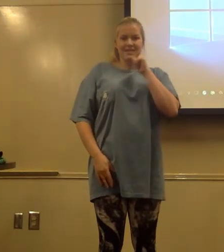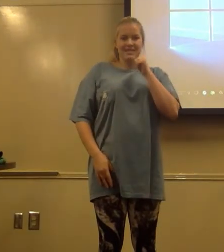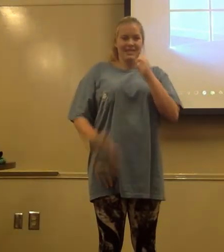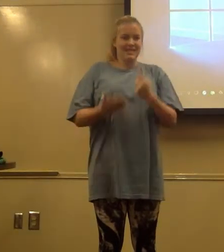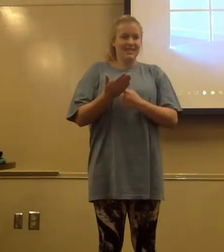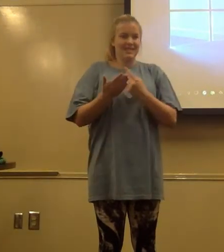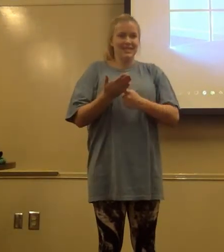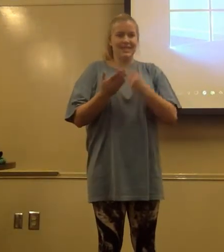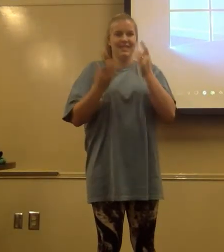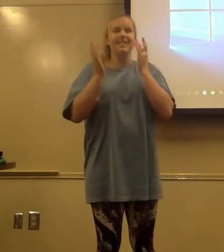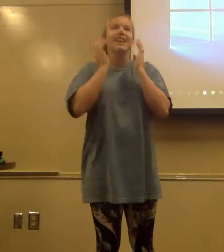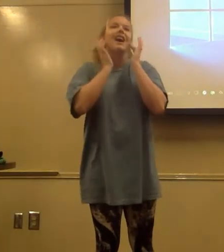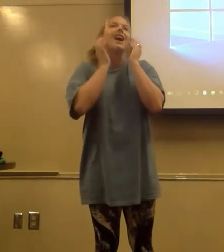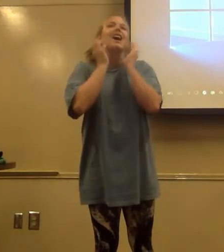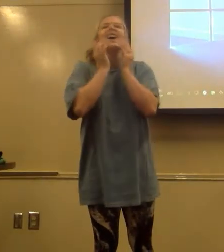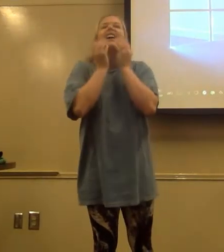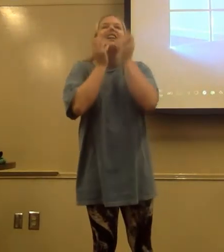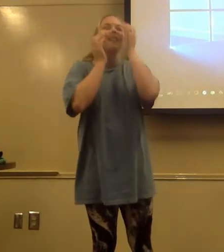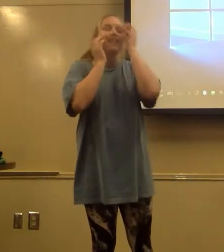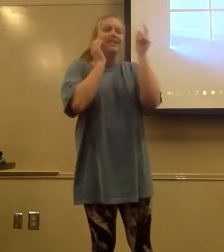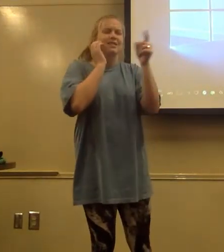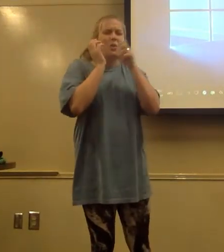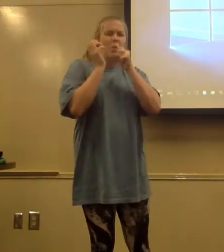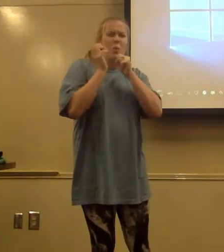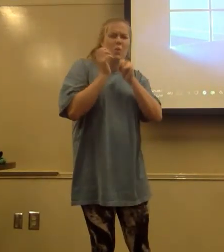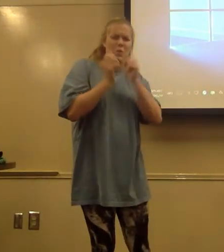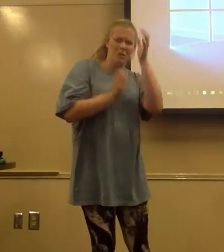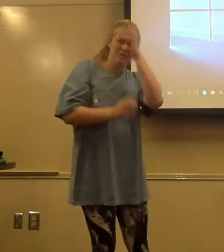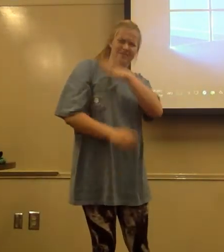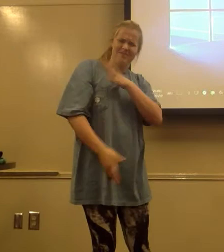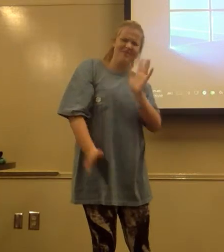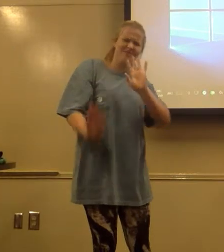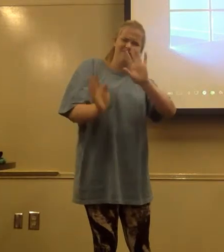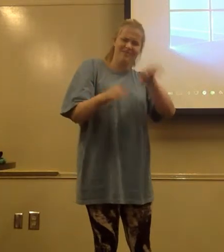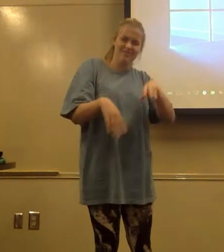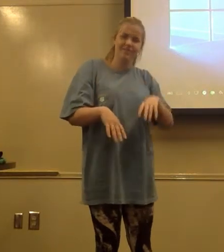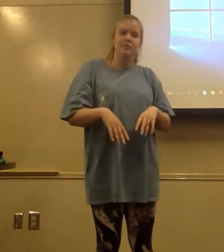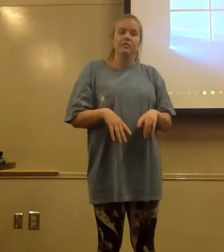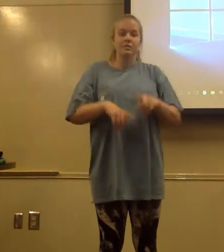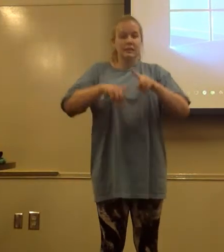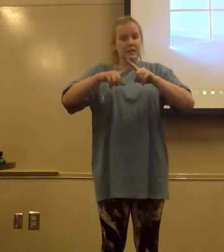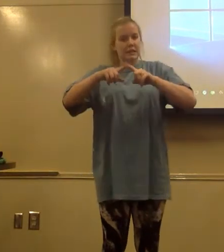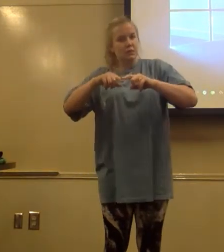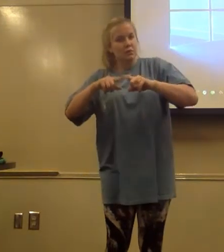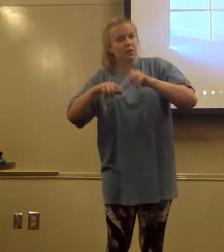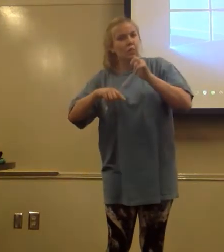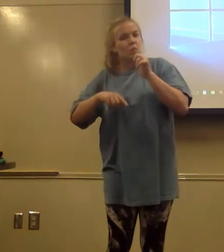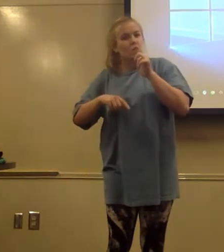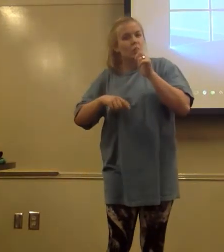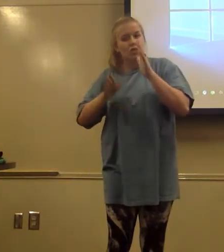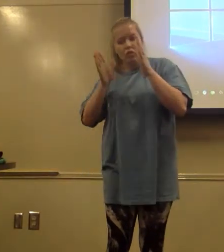But it's just, and so, I think it should depend on, who we're trying to reach.